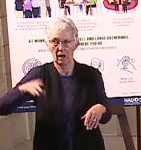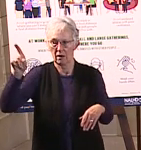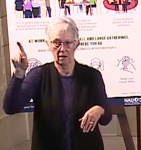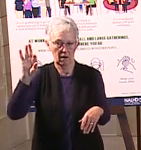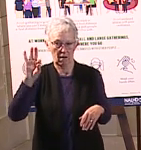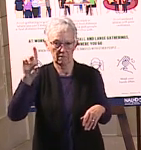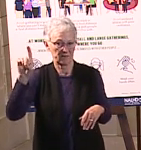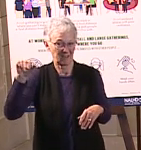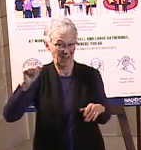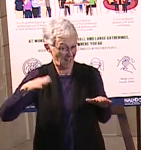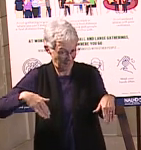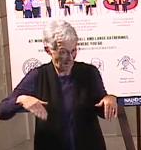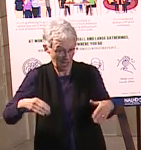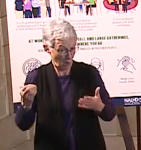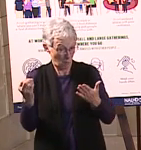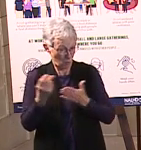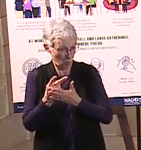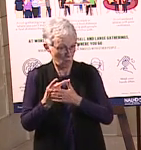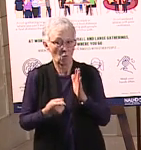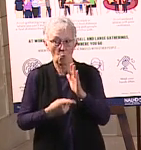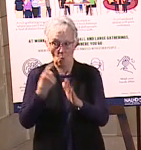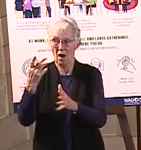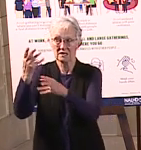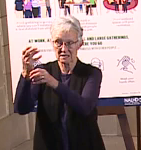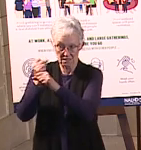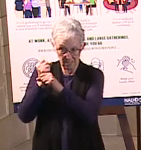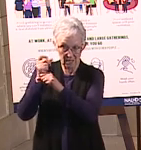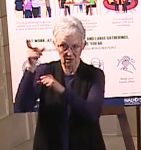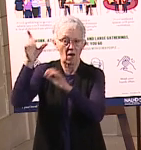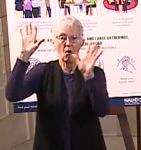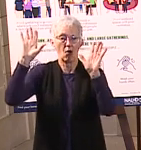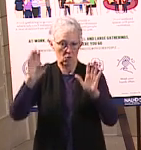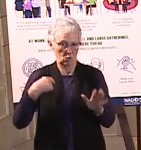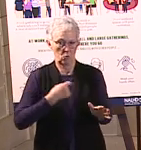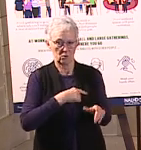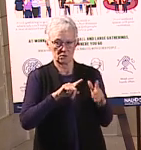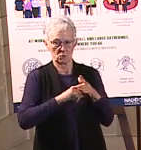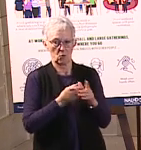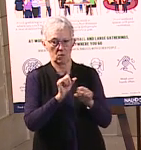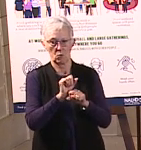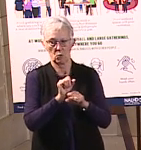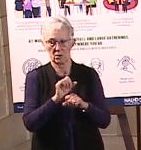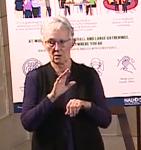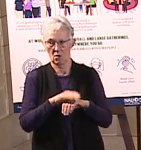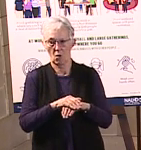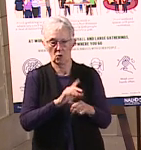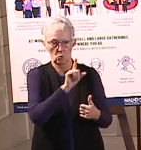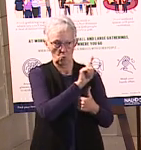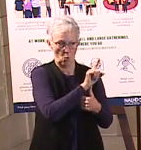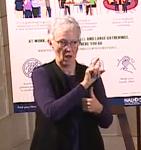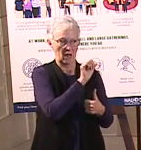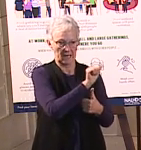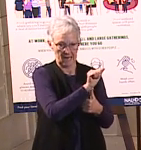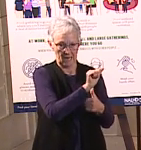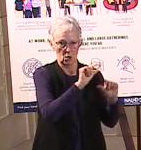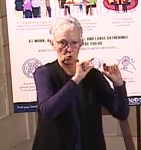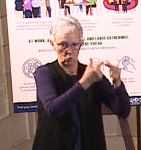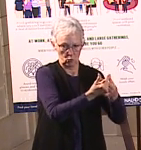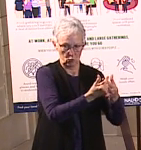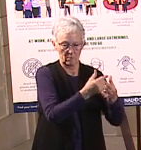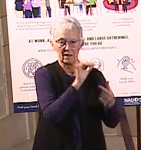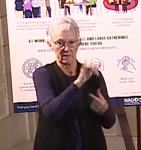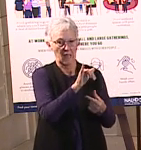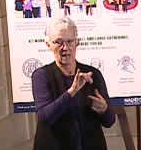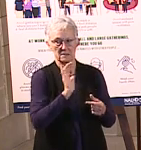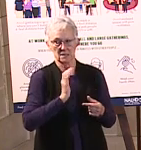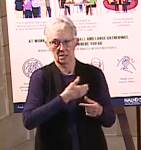that yet. So once we get that, then we can start working on those Phase 1A people, which are going to include our hospital workers first. And if you look at, say, even with the